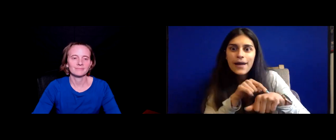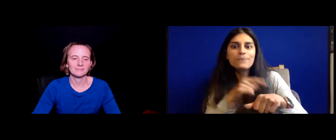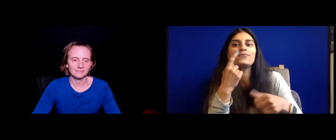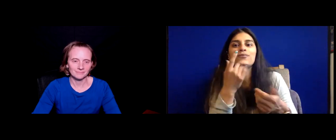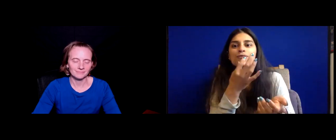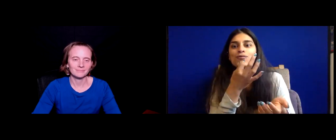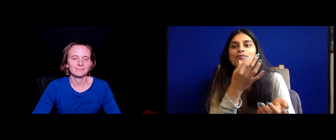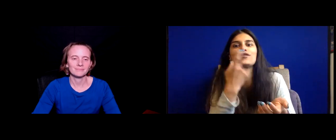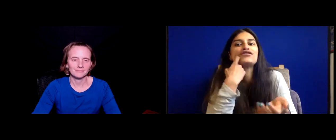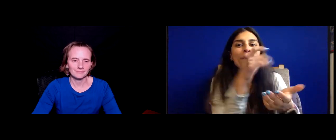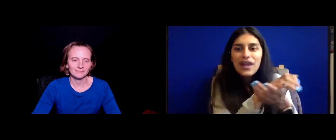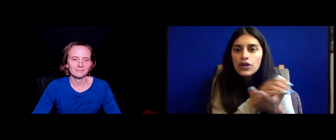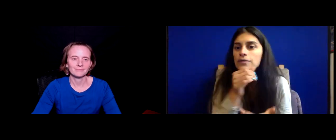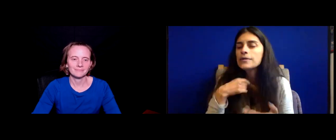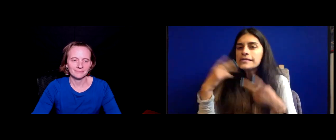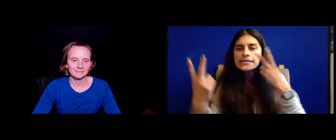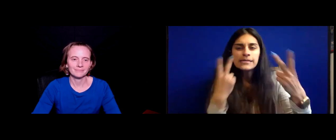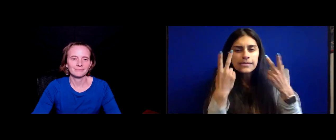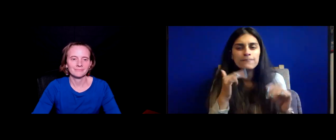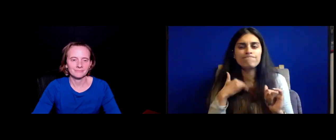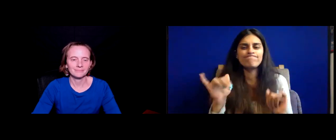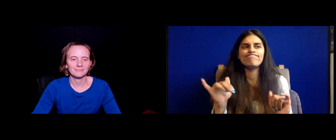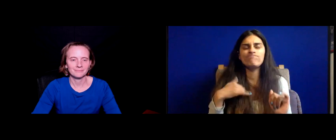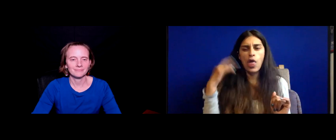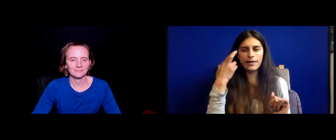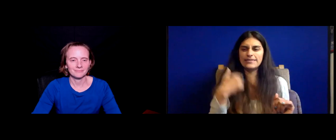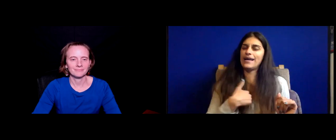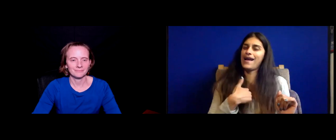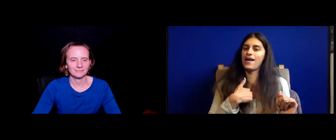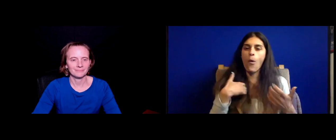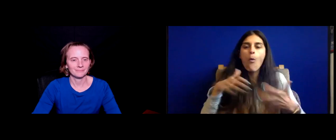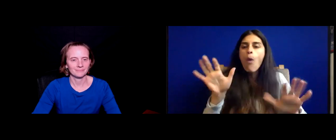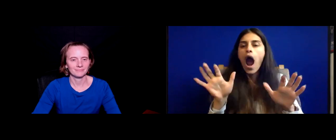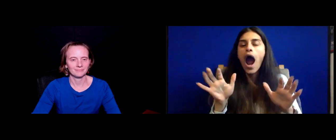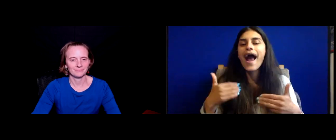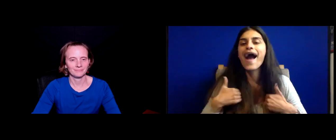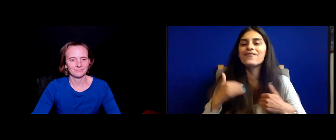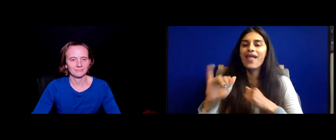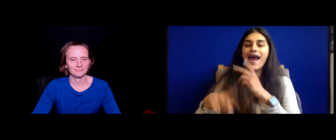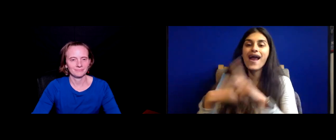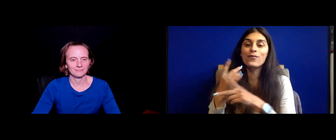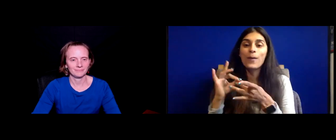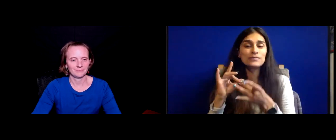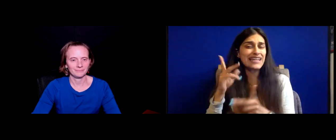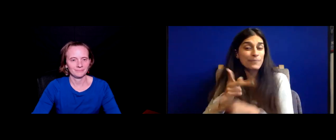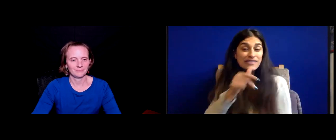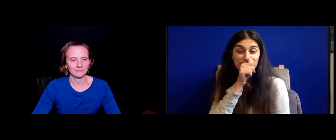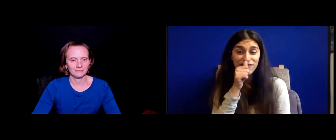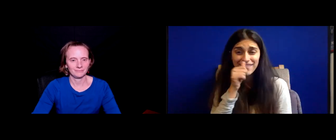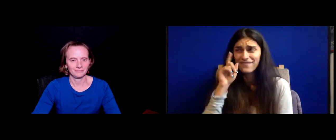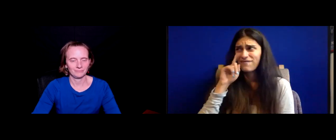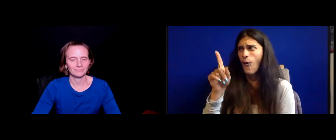I saw my parents in their relationship. I saw, my siblings in their relationship, and noticed it was different than what I had